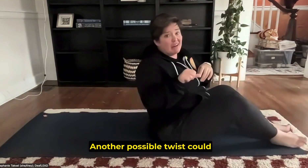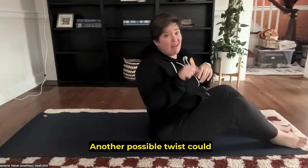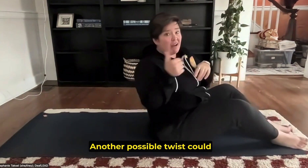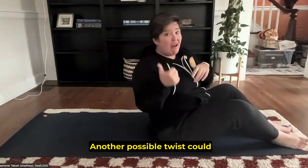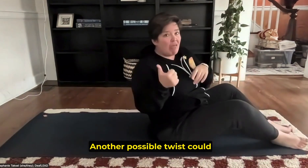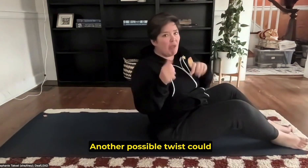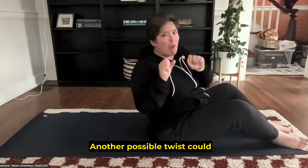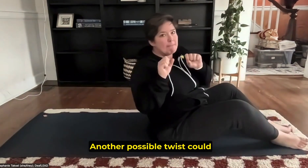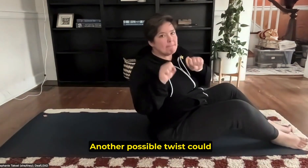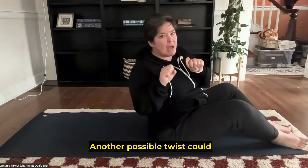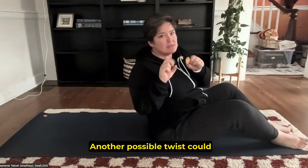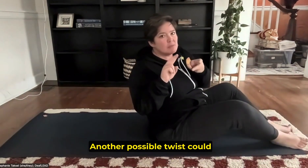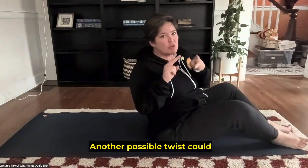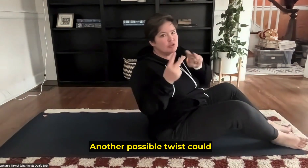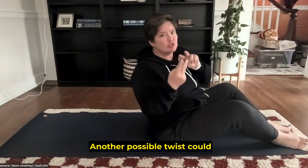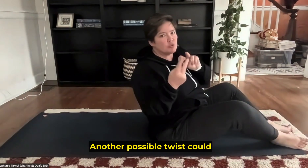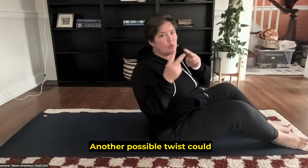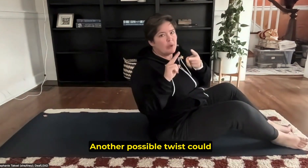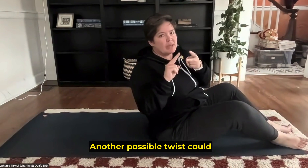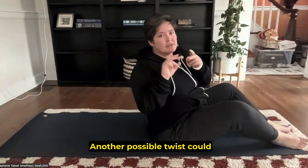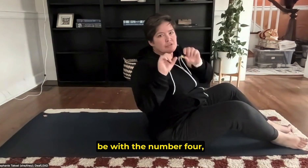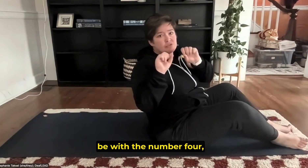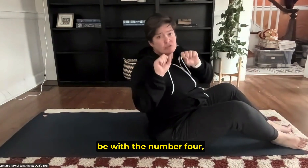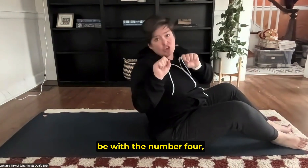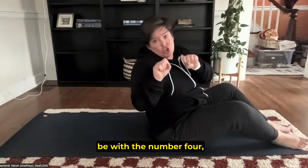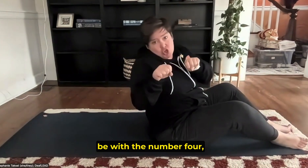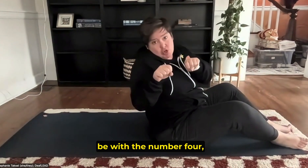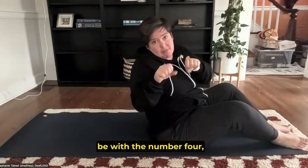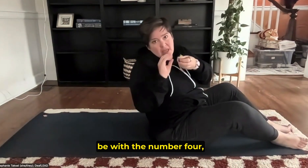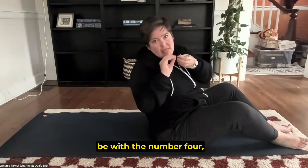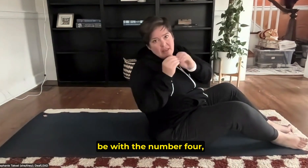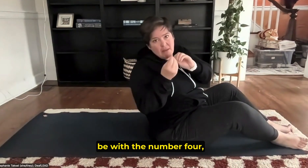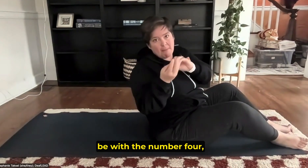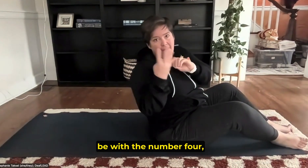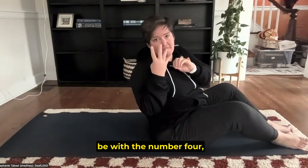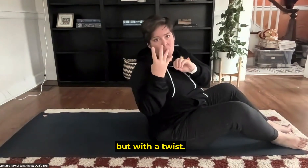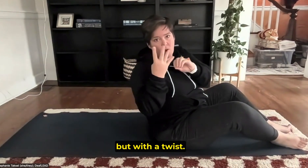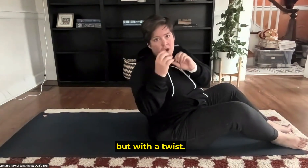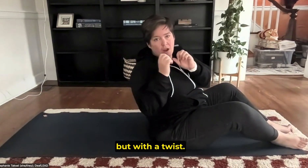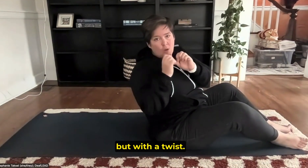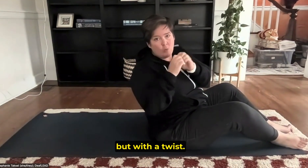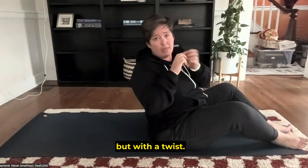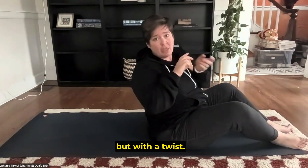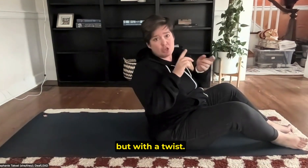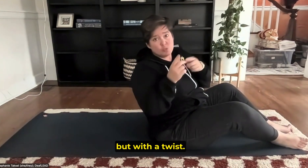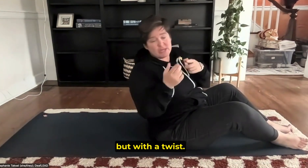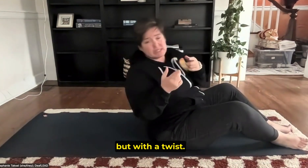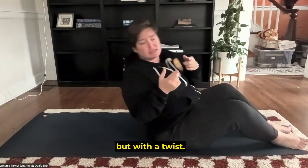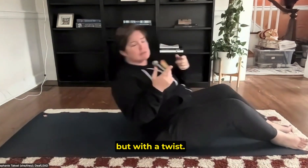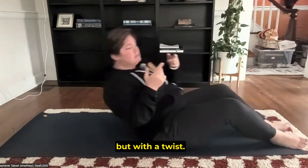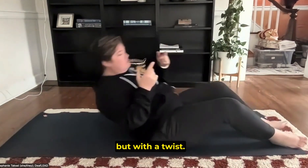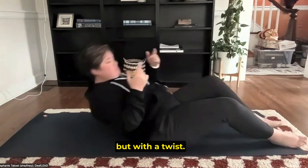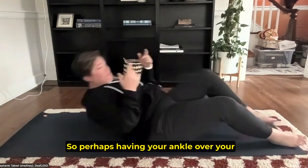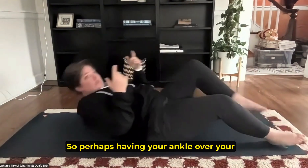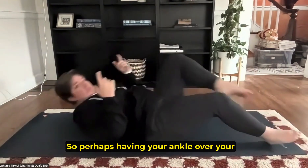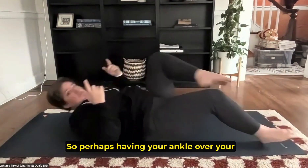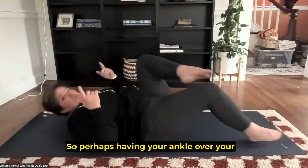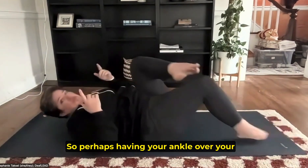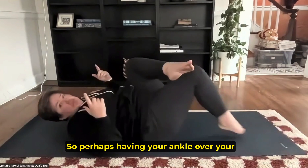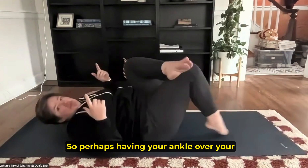Another possible twist could be with the number 4, but with a twist. So